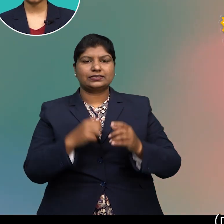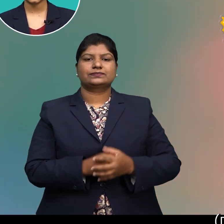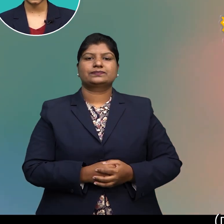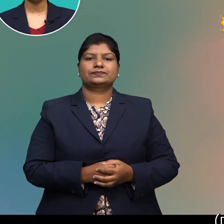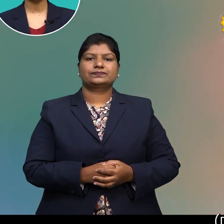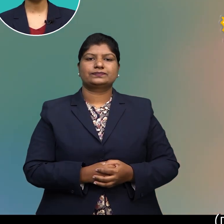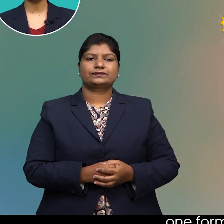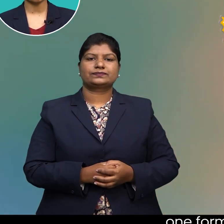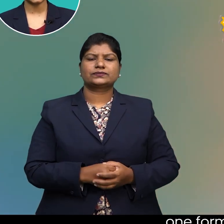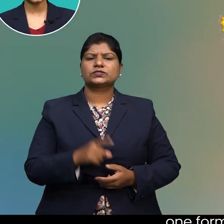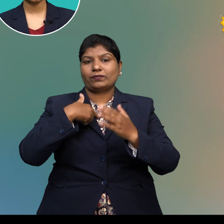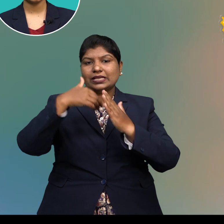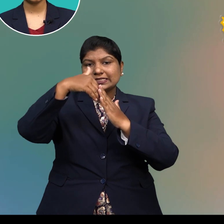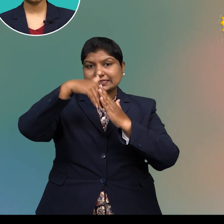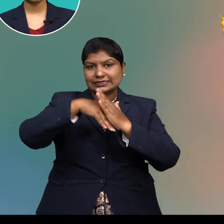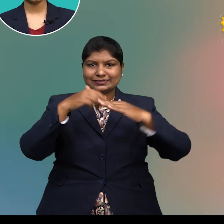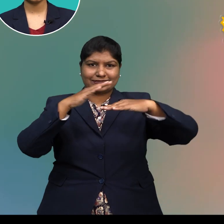the body